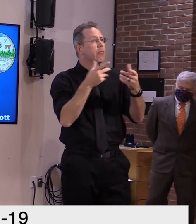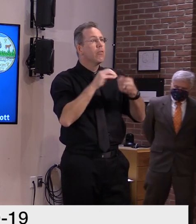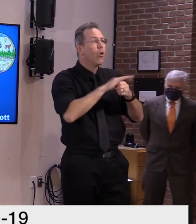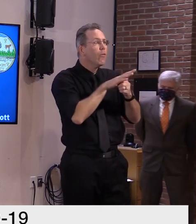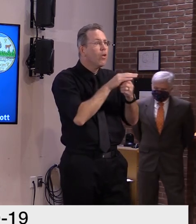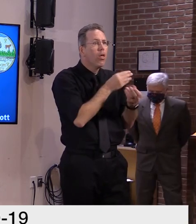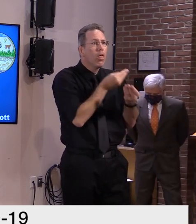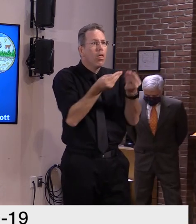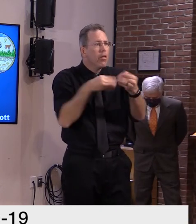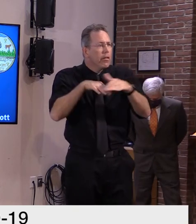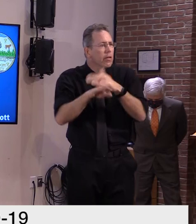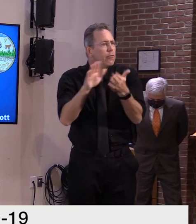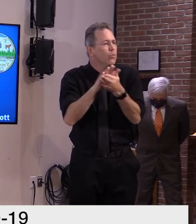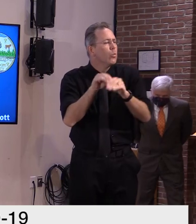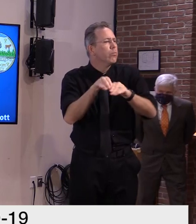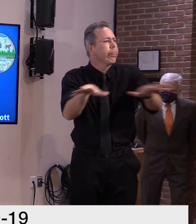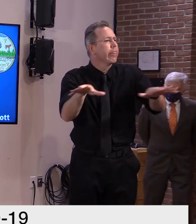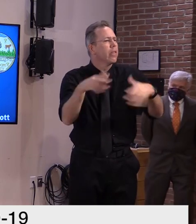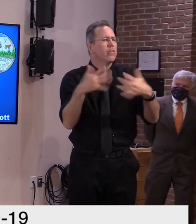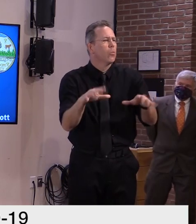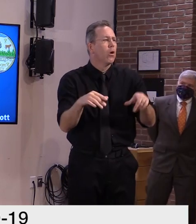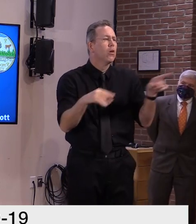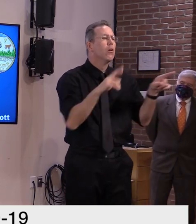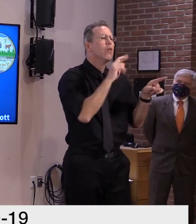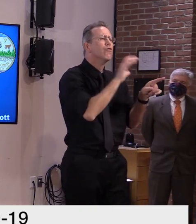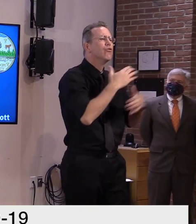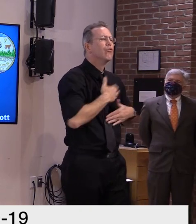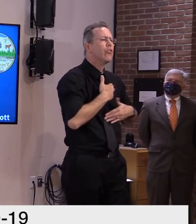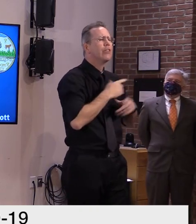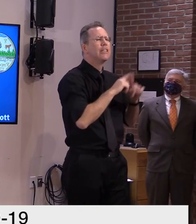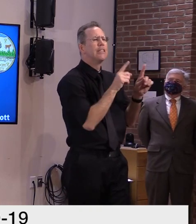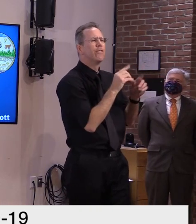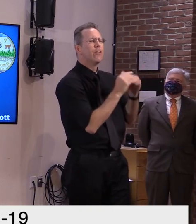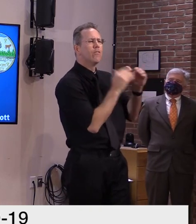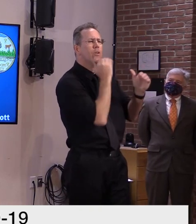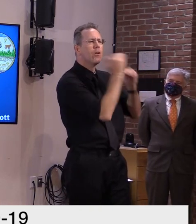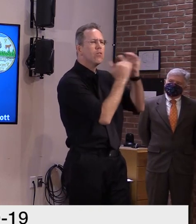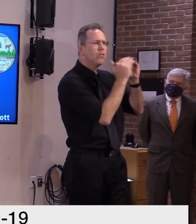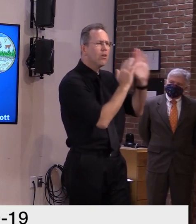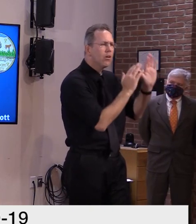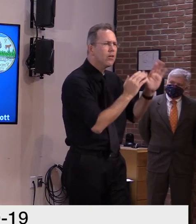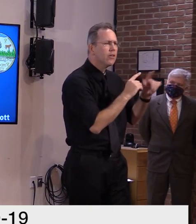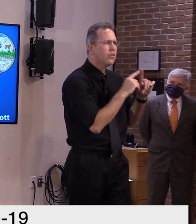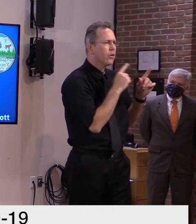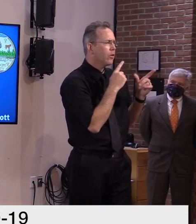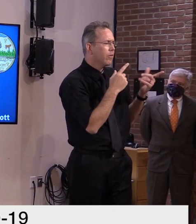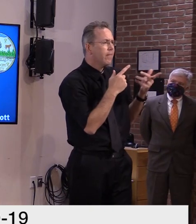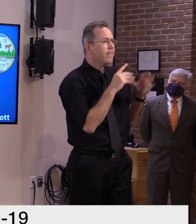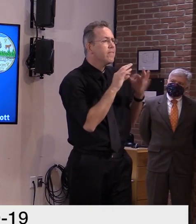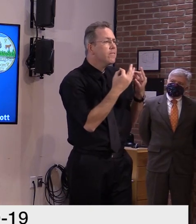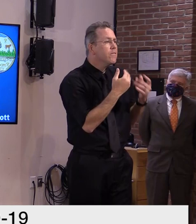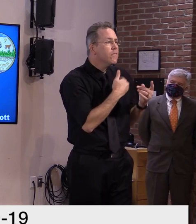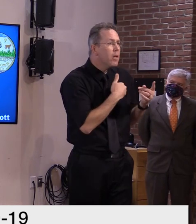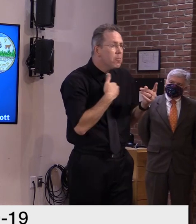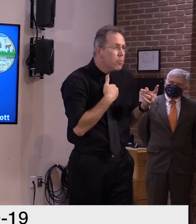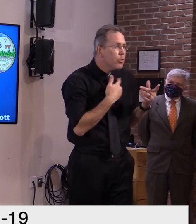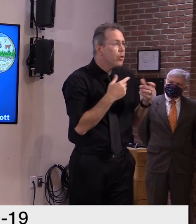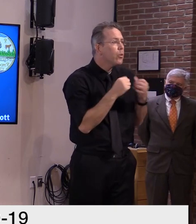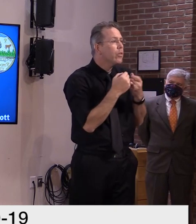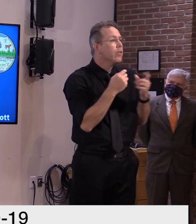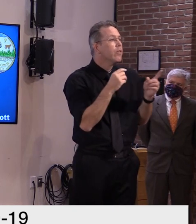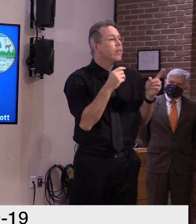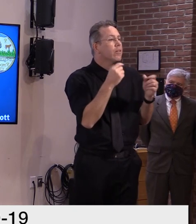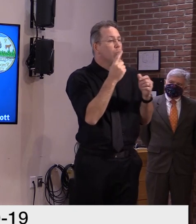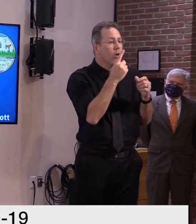guidance provides for one adult or one family member to accompany a child or